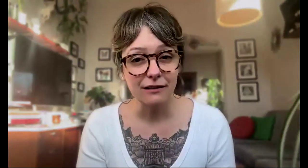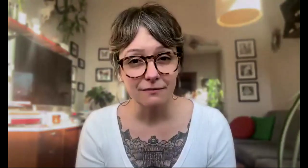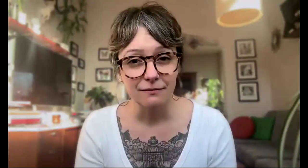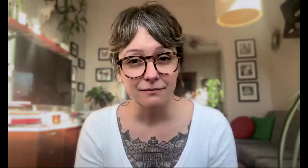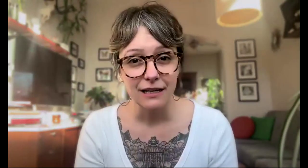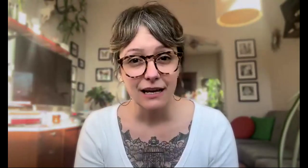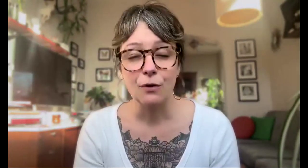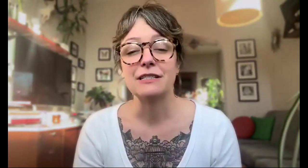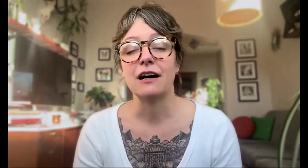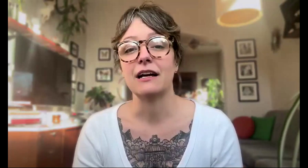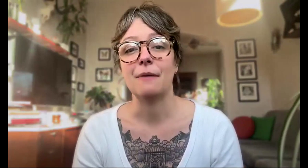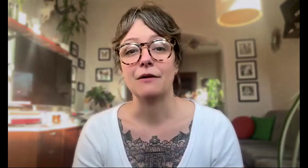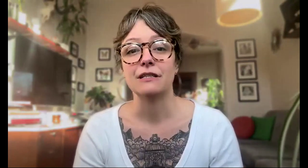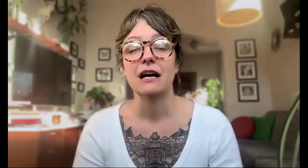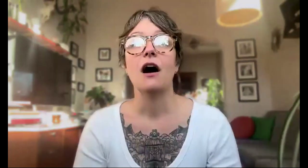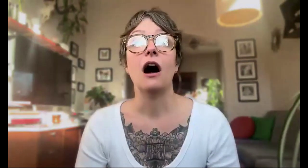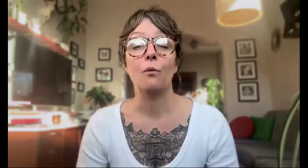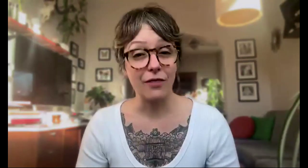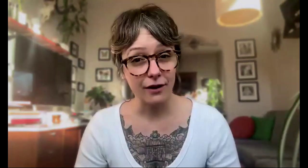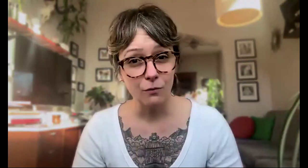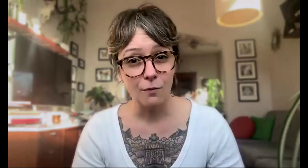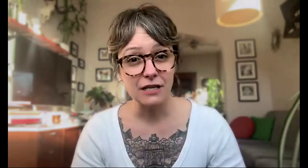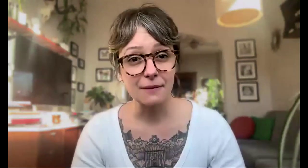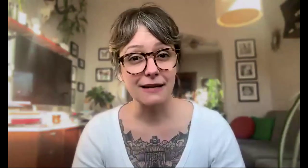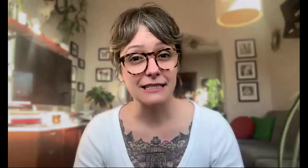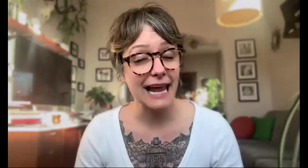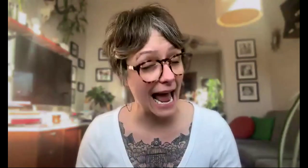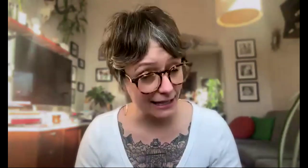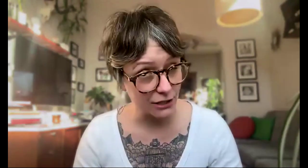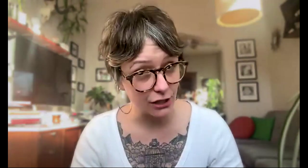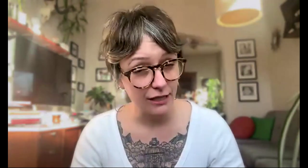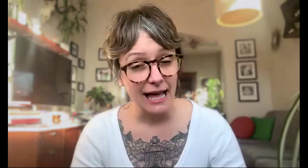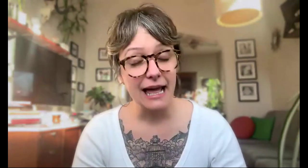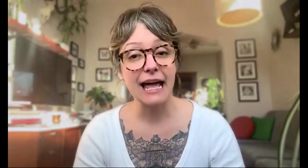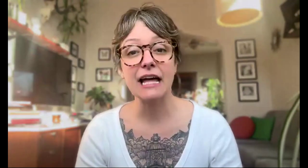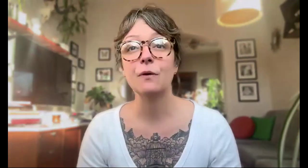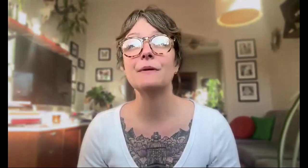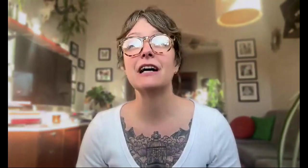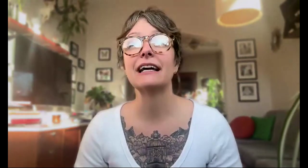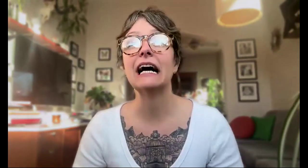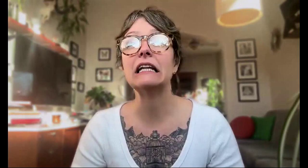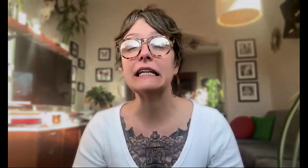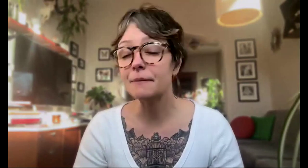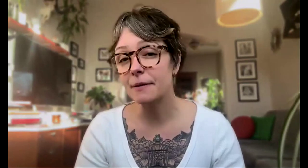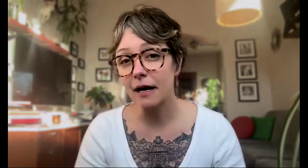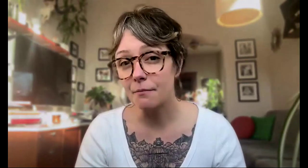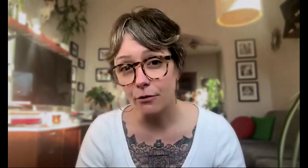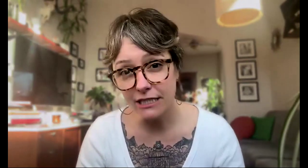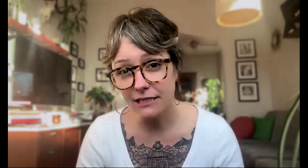music. We'll be talking about weather. We'll be talking about calendar. And we'll be talking a little bit about